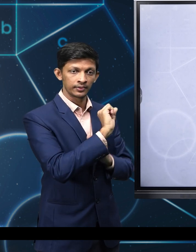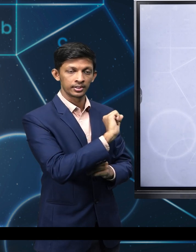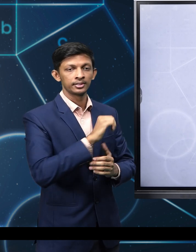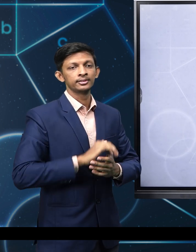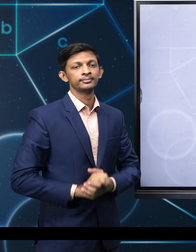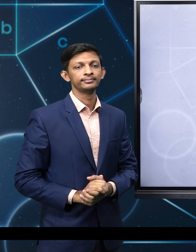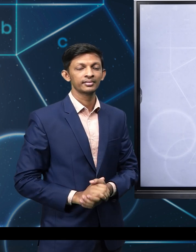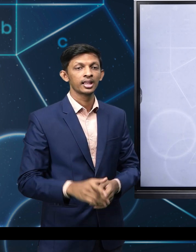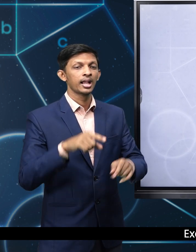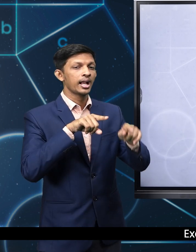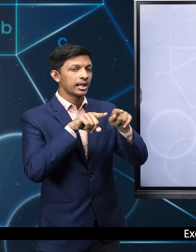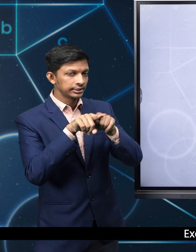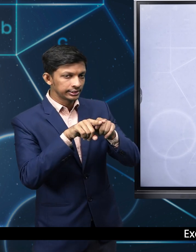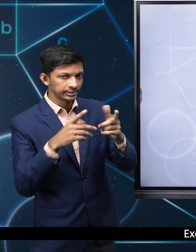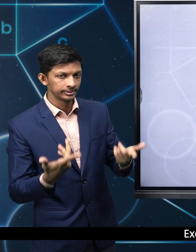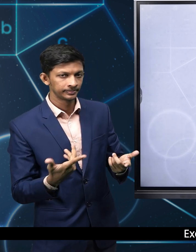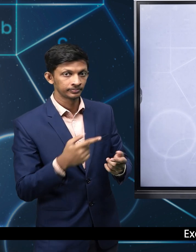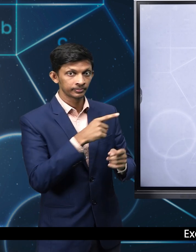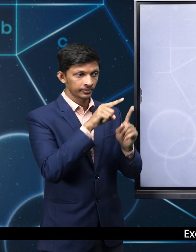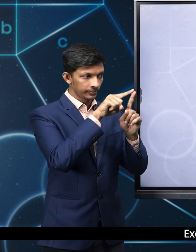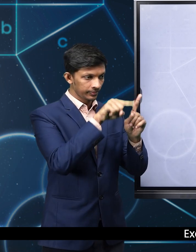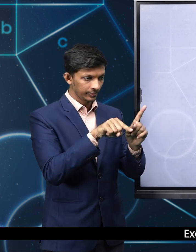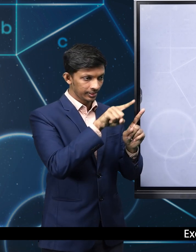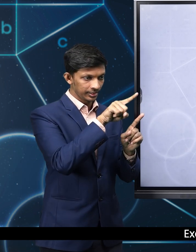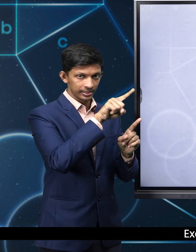itself. Examples of square roots are